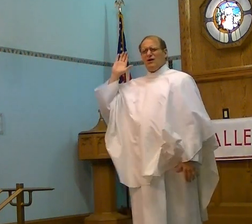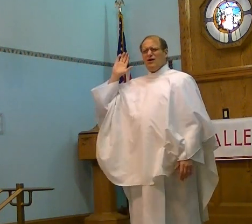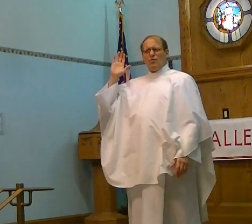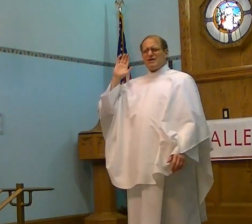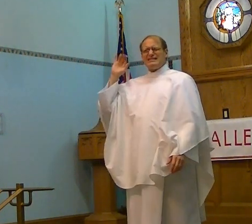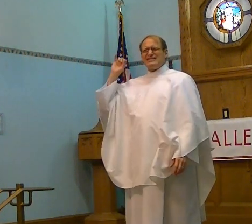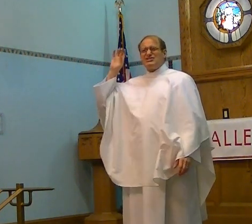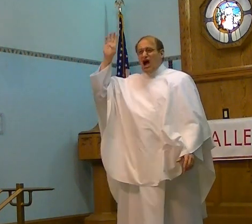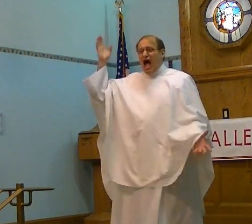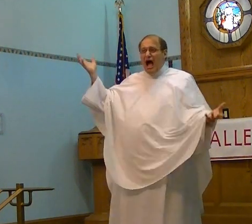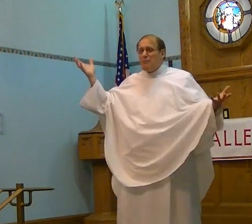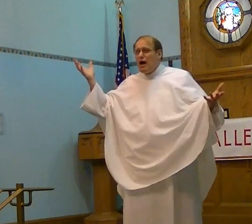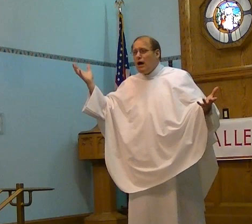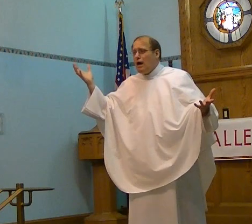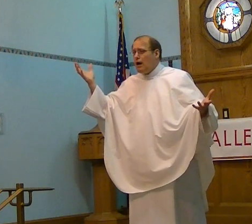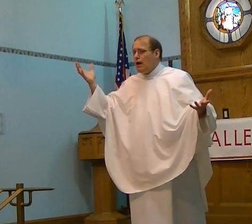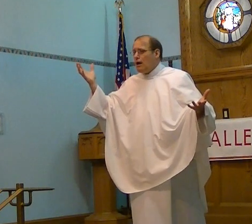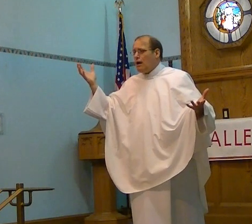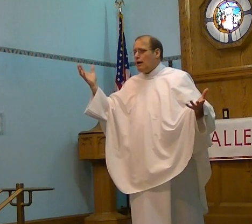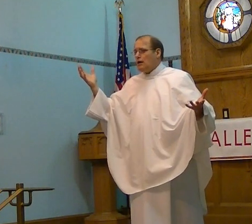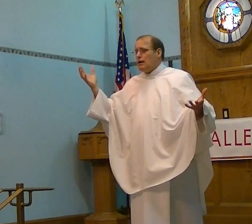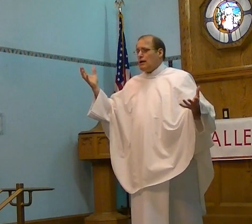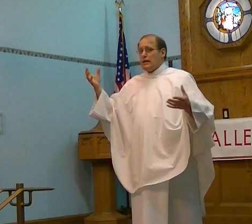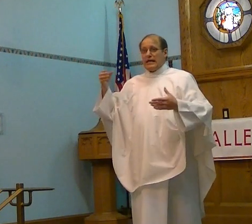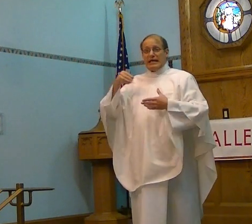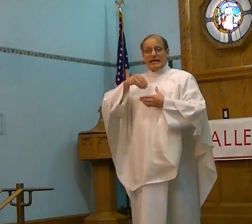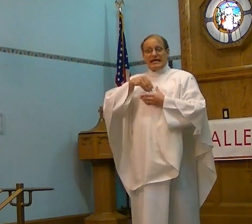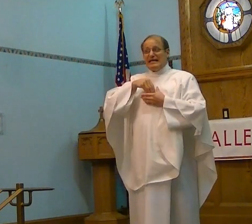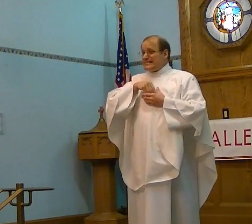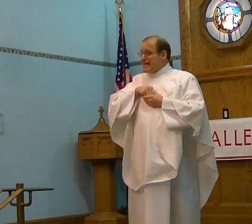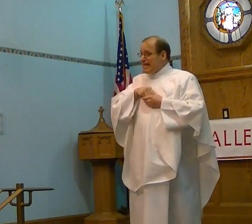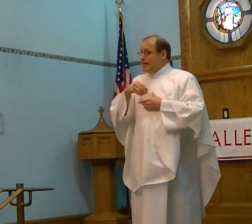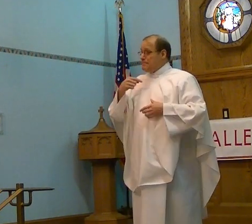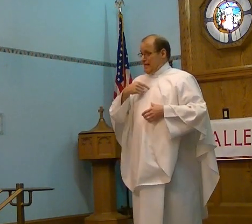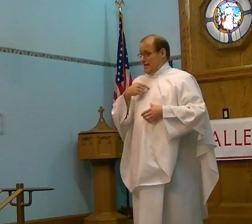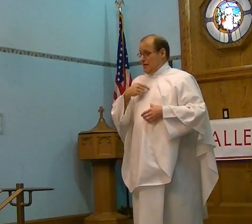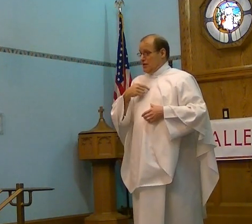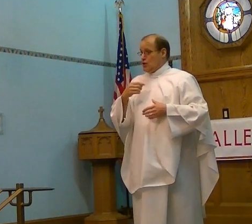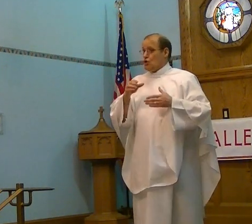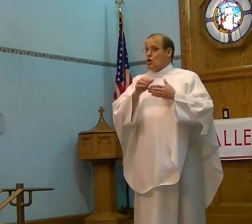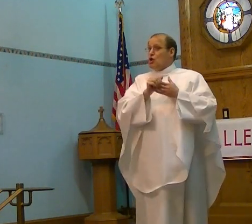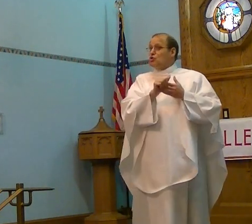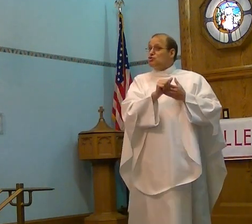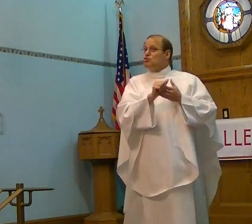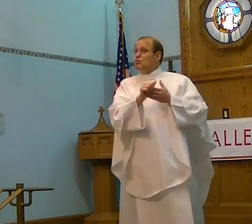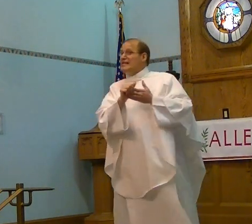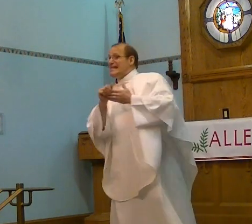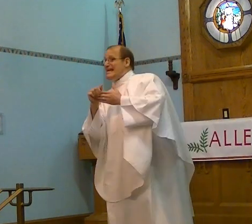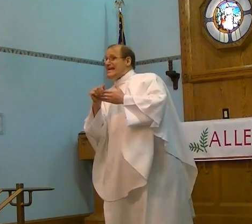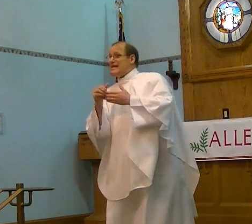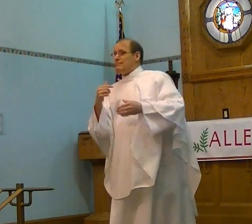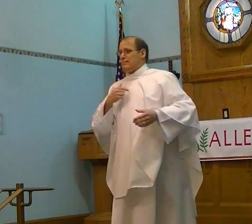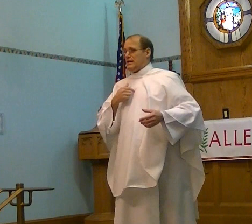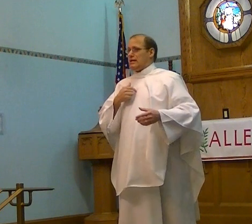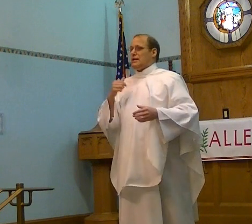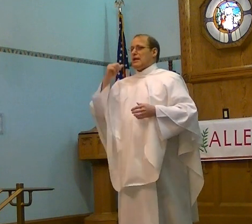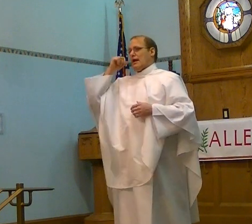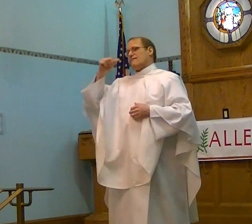What's His job? He is in me to lead me every